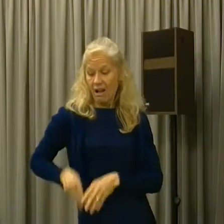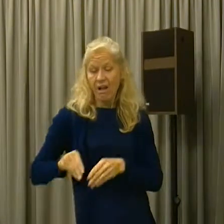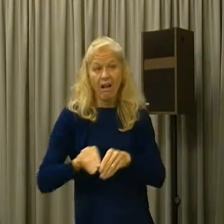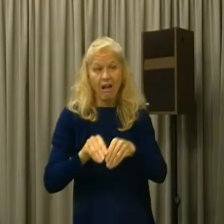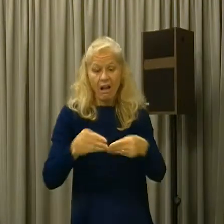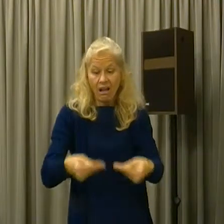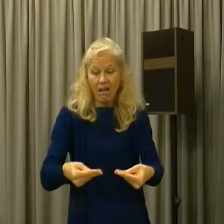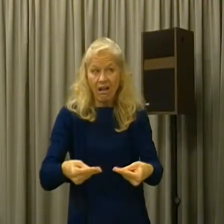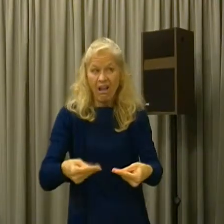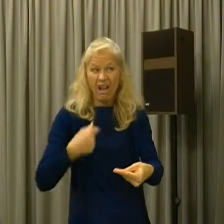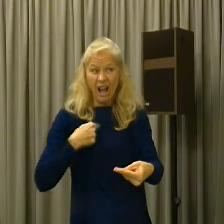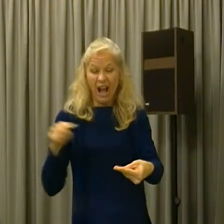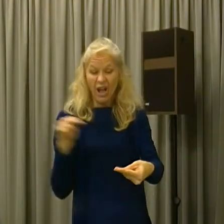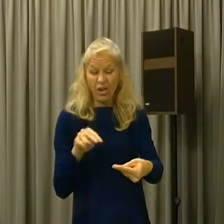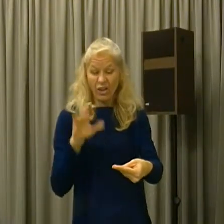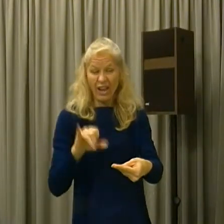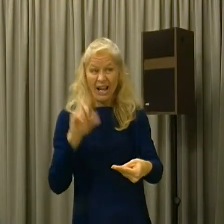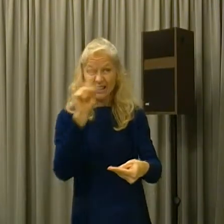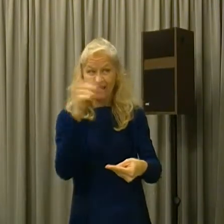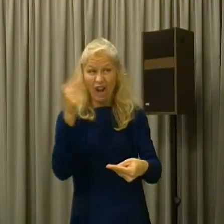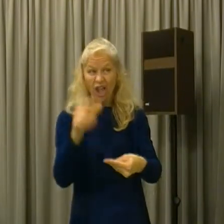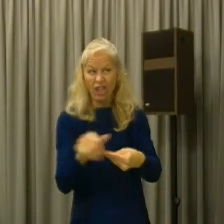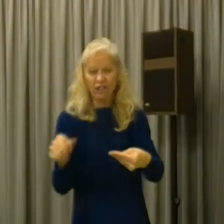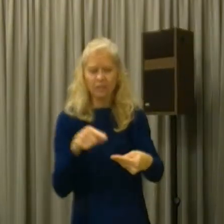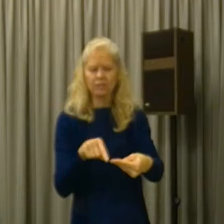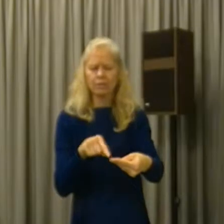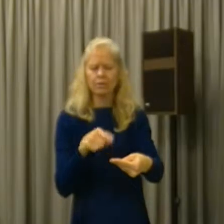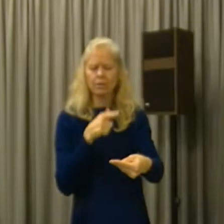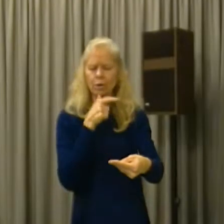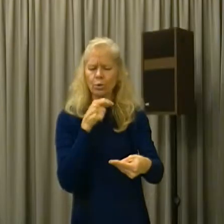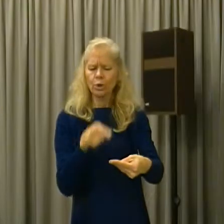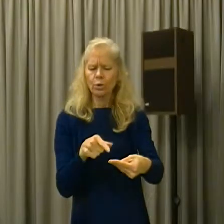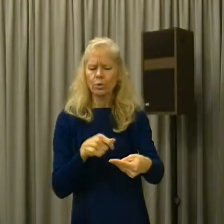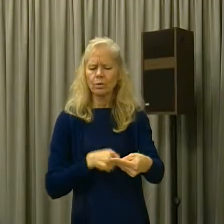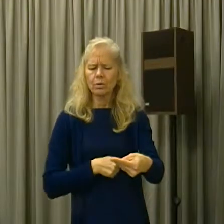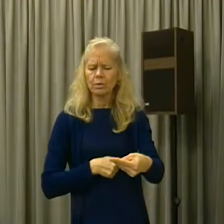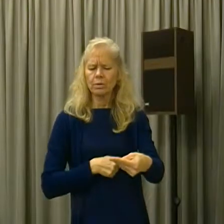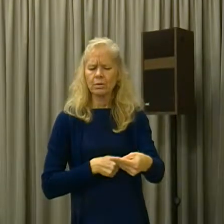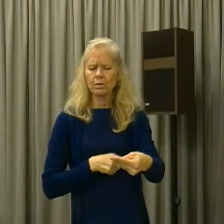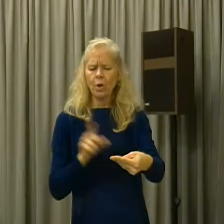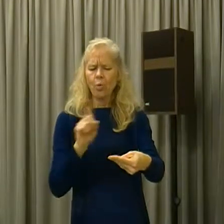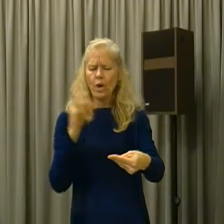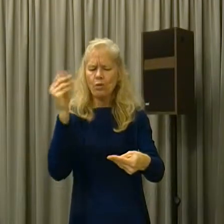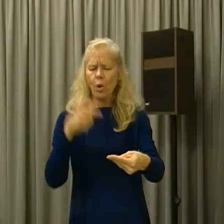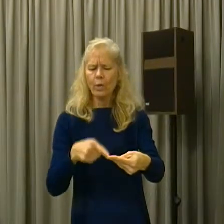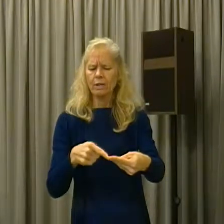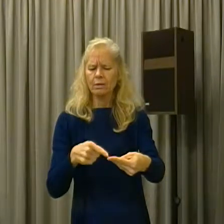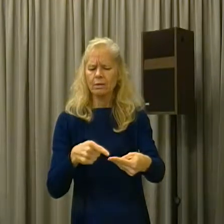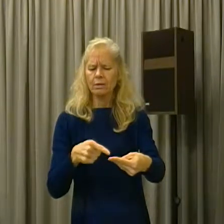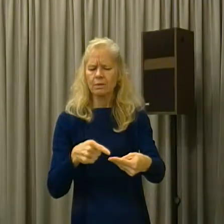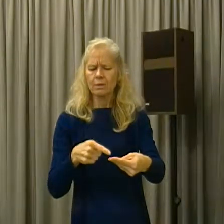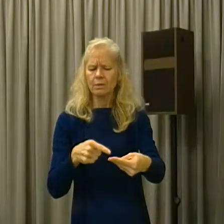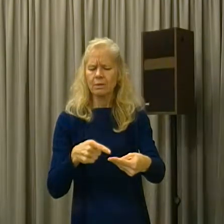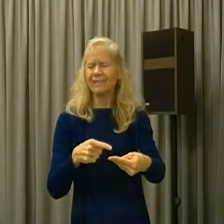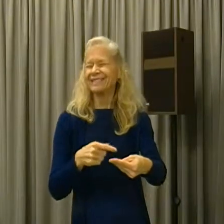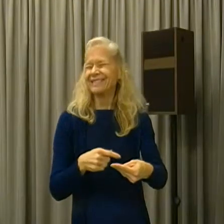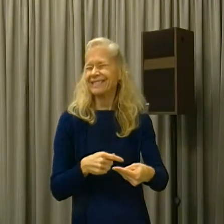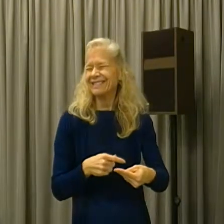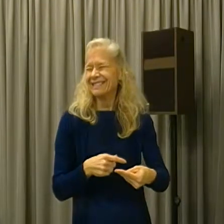And by the way, that's good advice for our thoughts, isn't it? Being careful what we say and what we do. Thinking